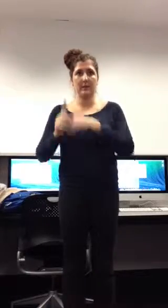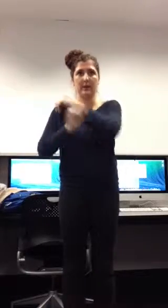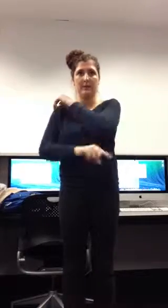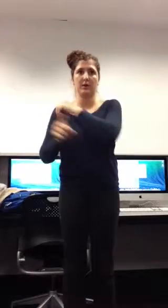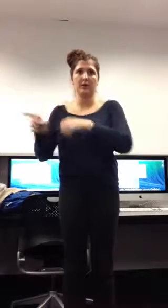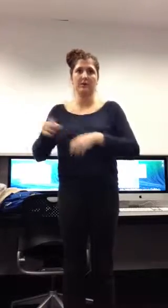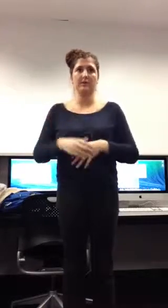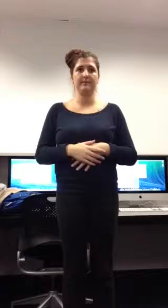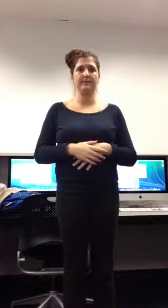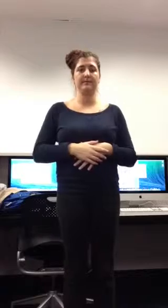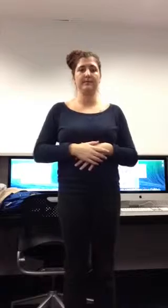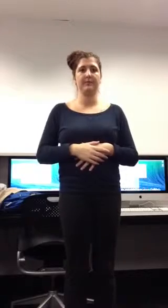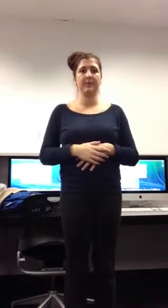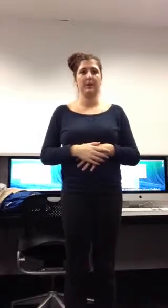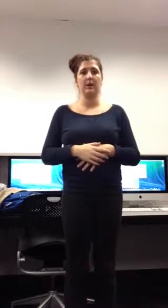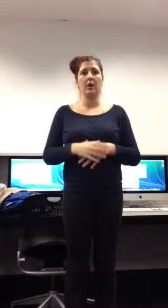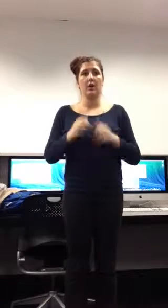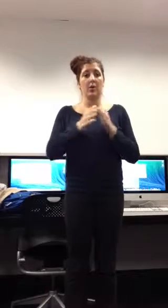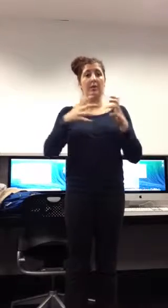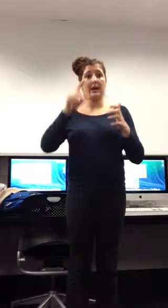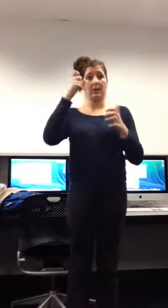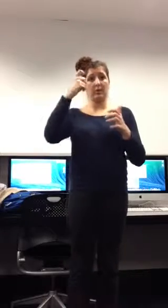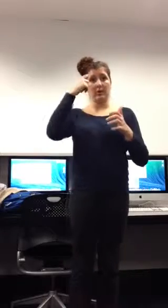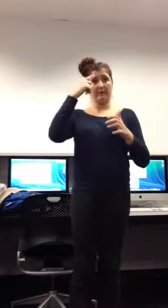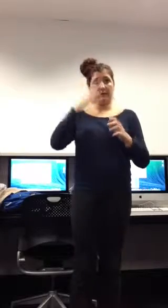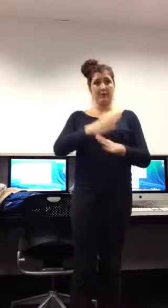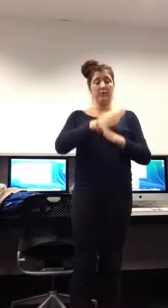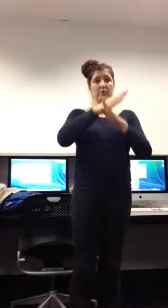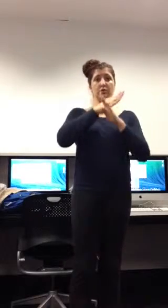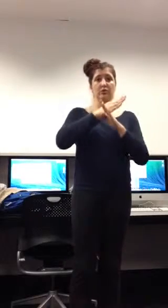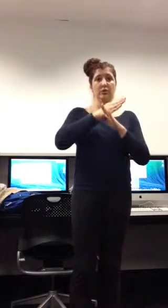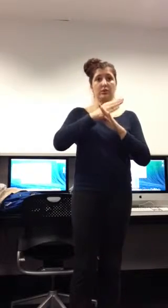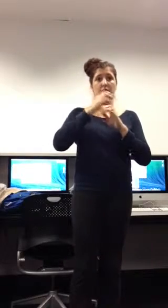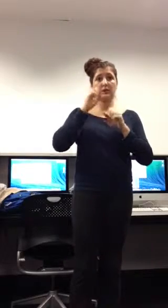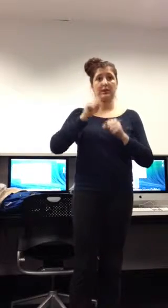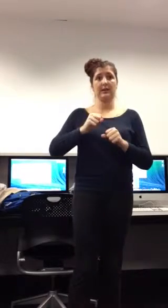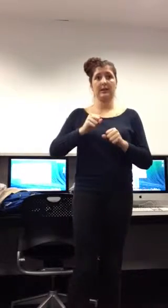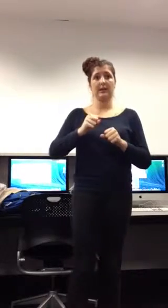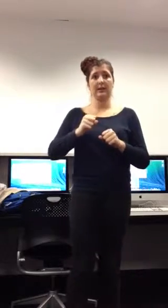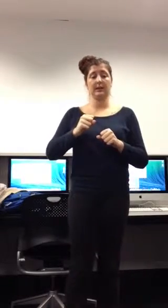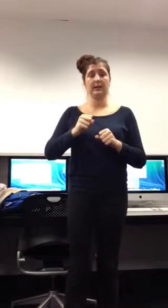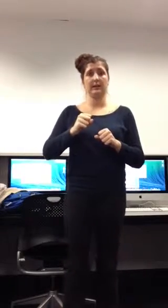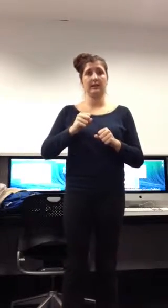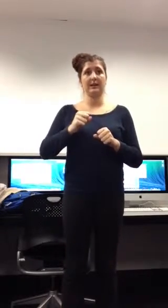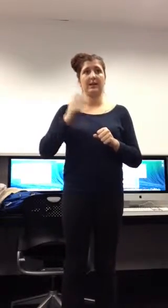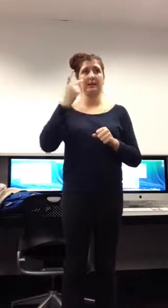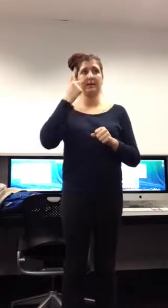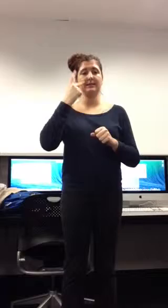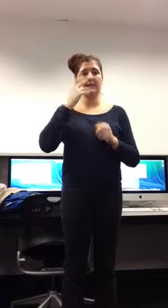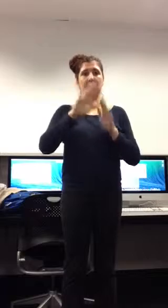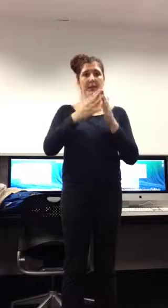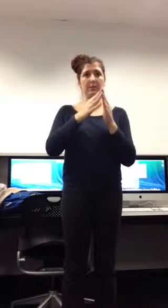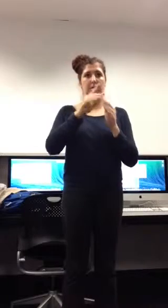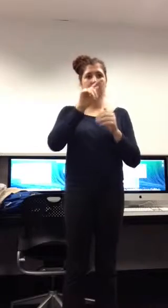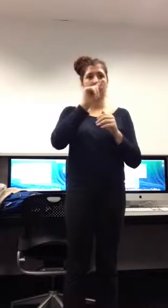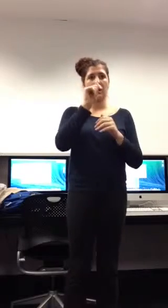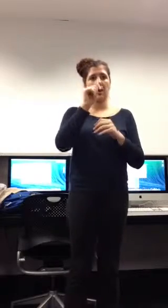without government restriction can be seen in Upton Sinclair's book, The Jungle.